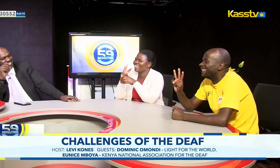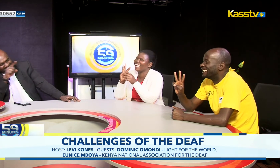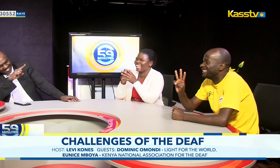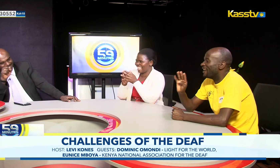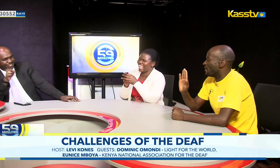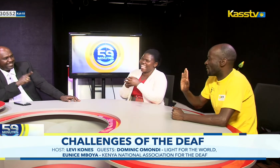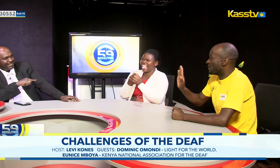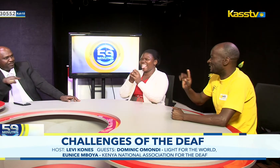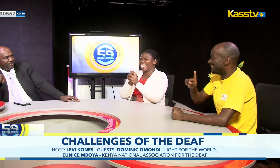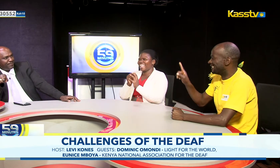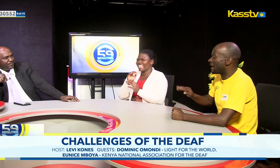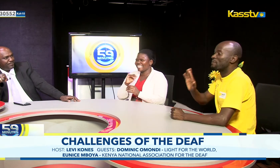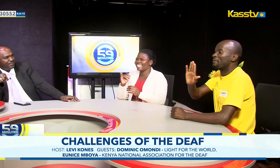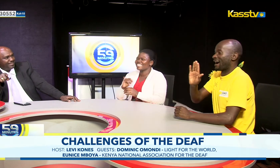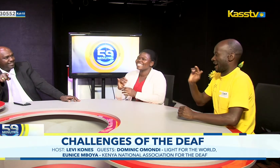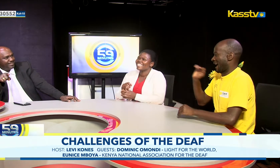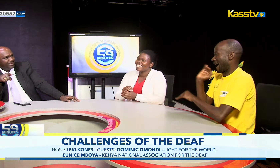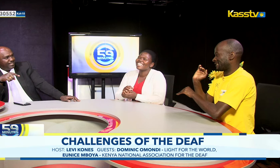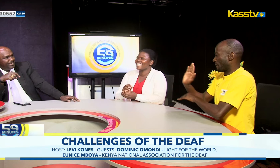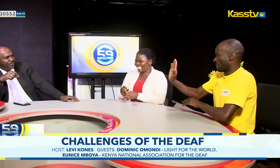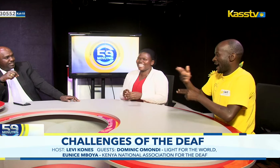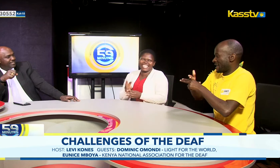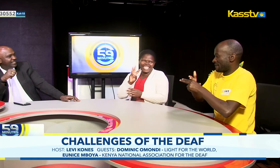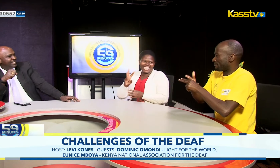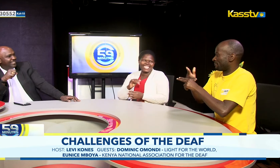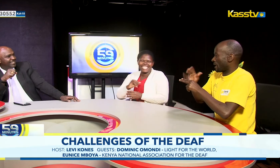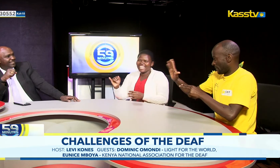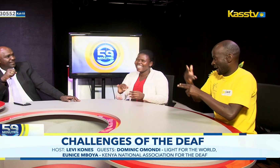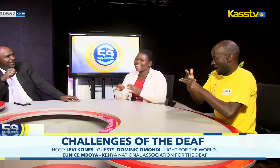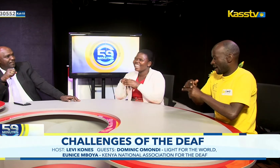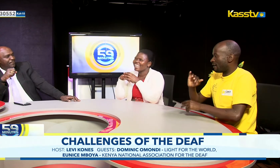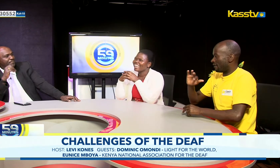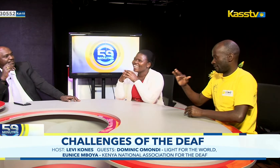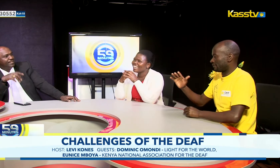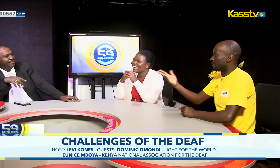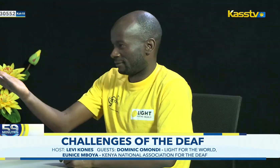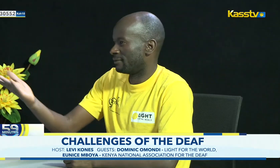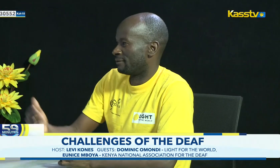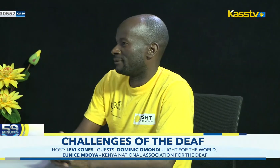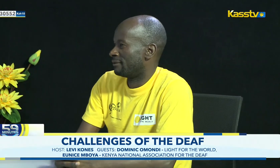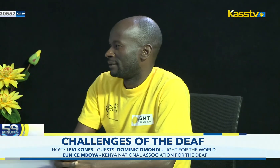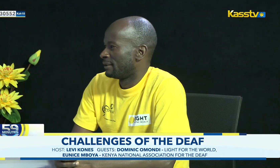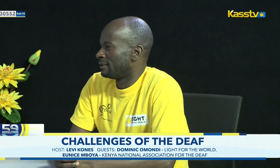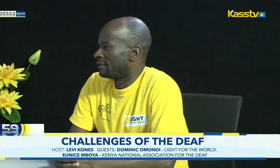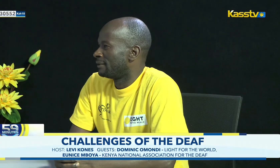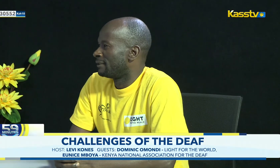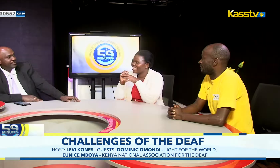And Z is just this way. Those are the easy ones. Yes. Huh? So you can also learn how to fingerspell your